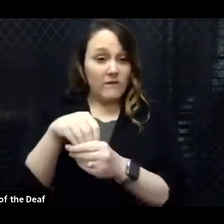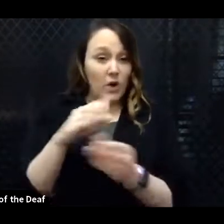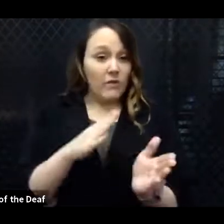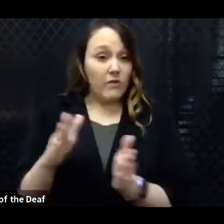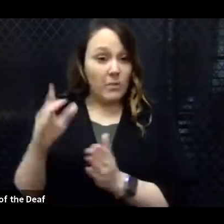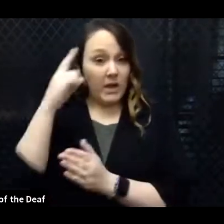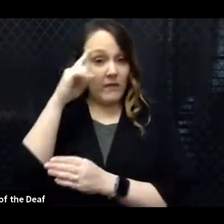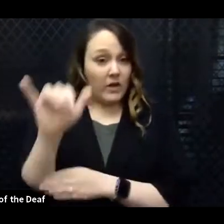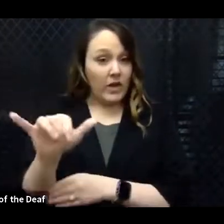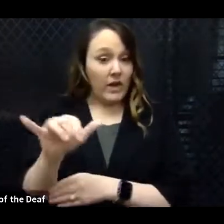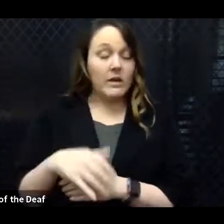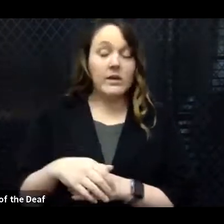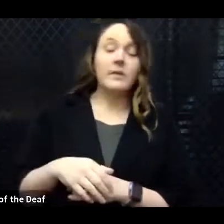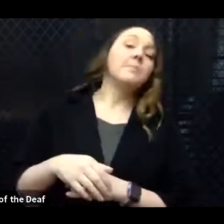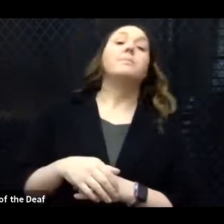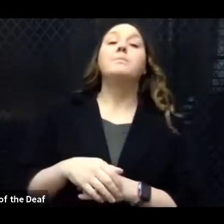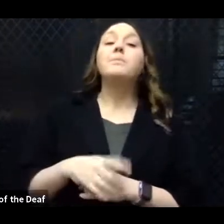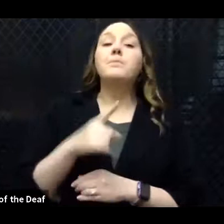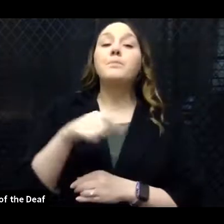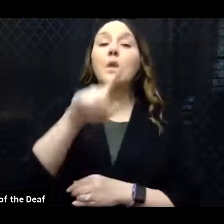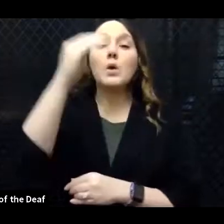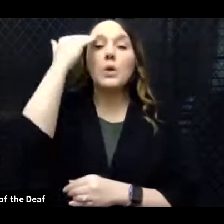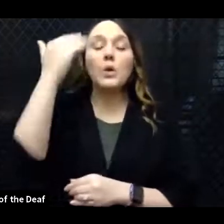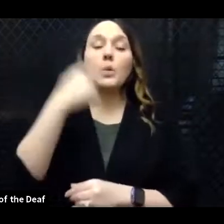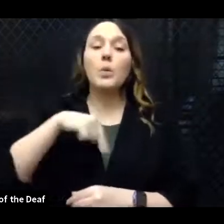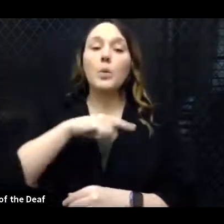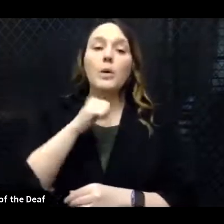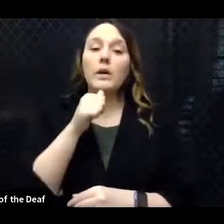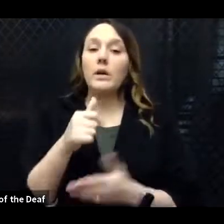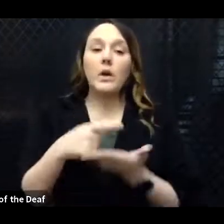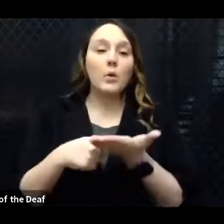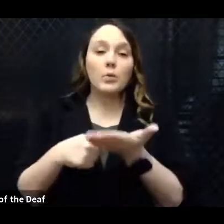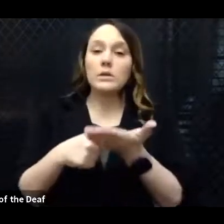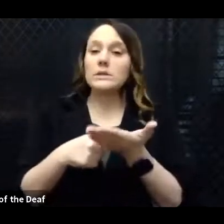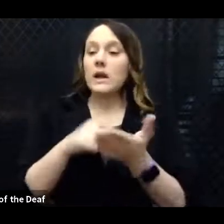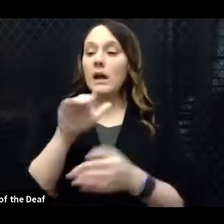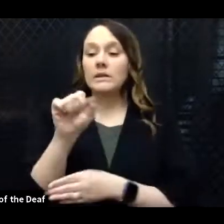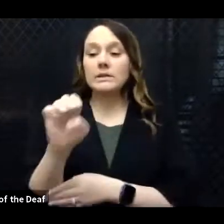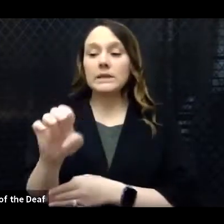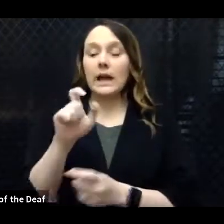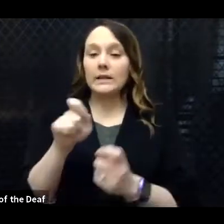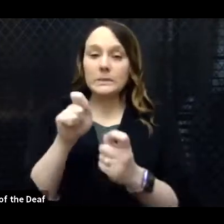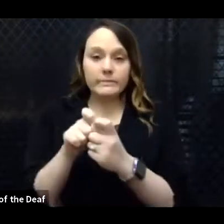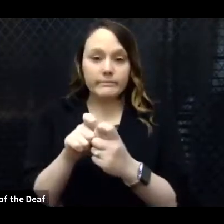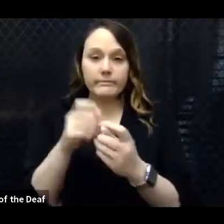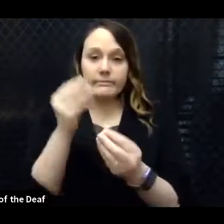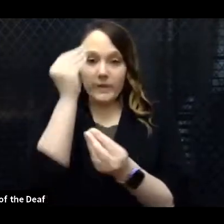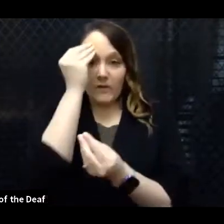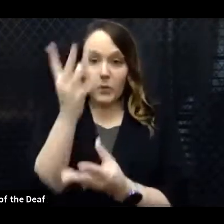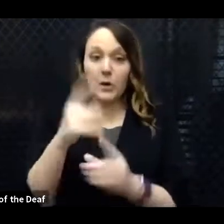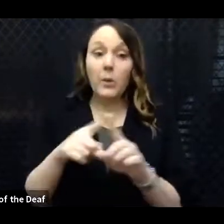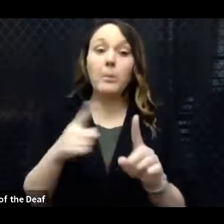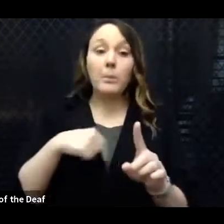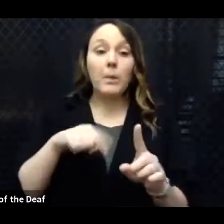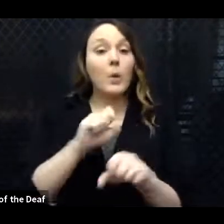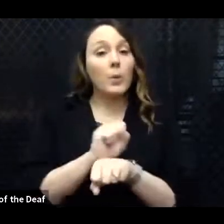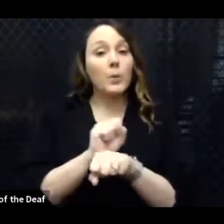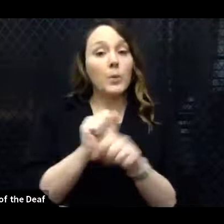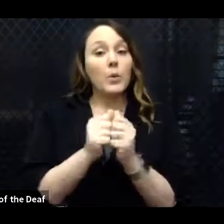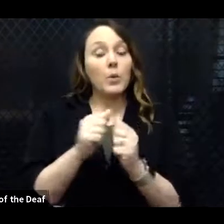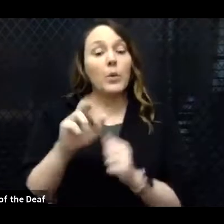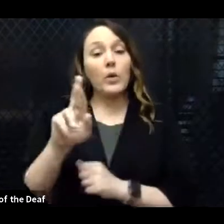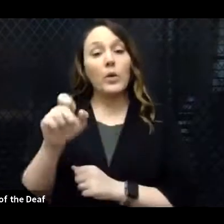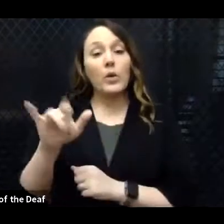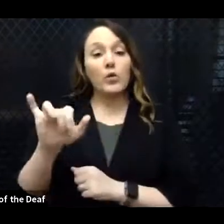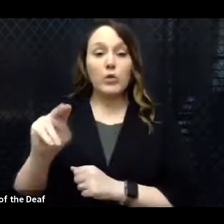couple others too. As you know, we don't discuss case specifics. But we do work with the region that